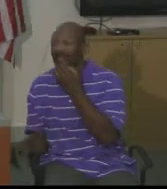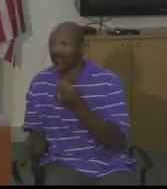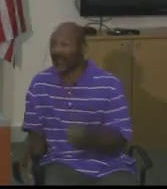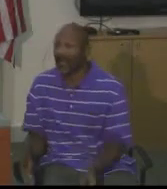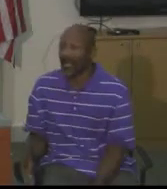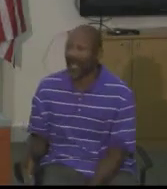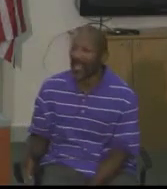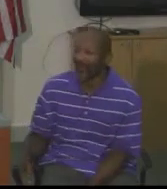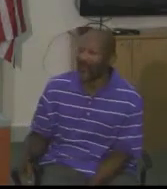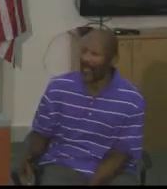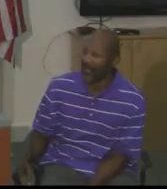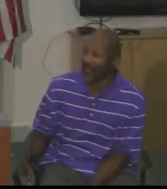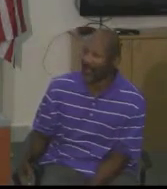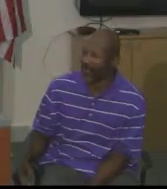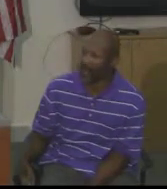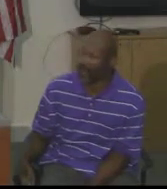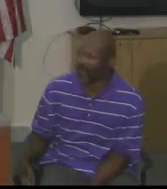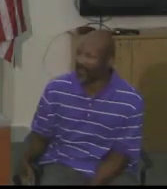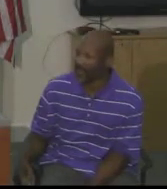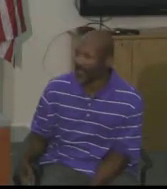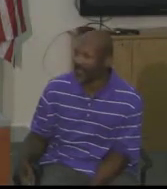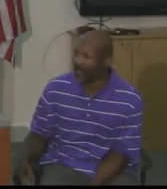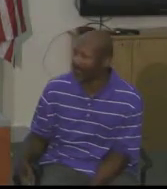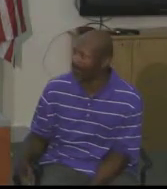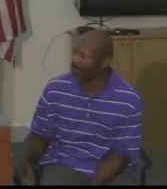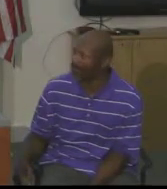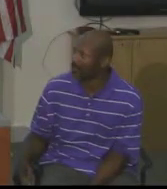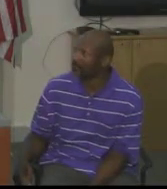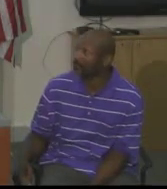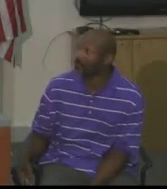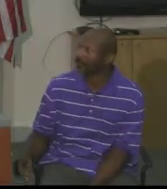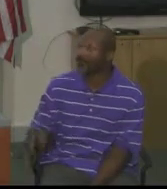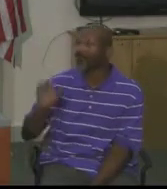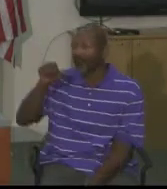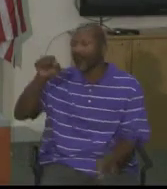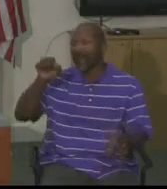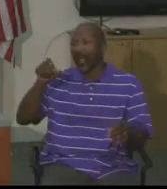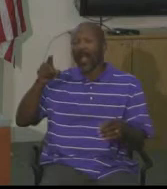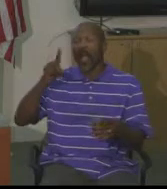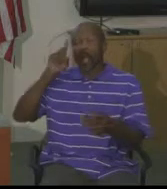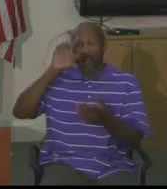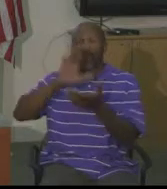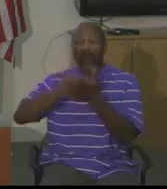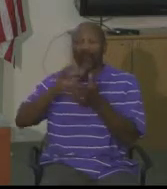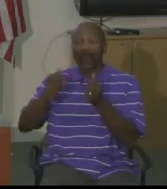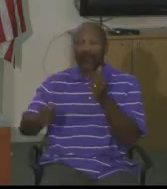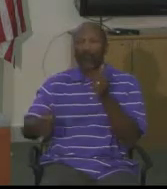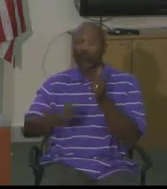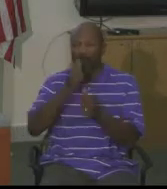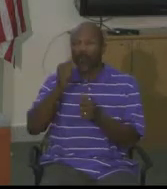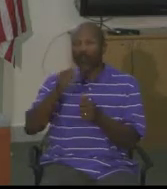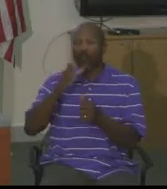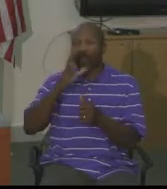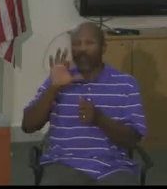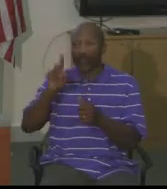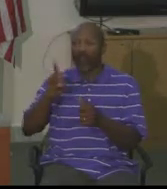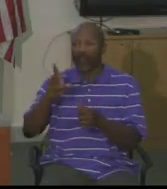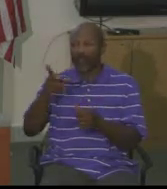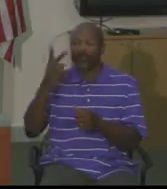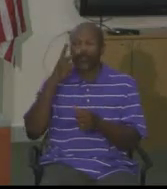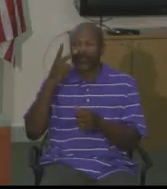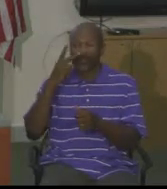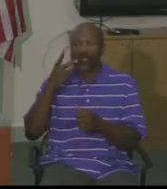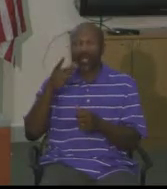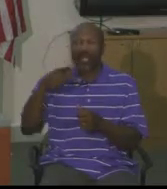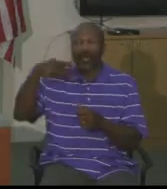I meant the PCI. Will that end when that PCI? I believe that most of the motherboards you're going to see now